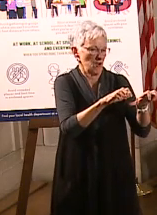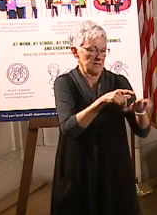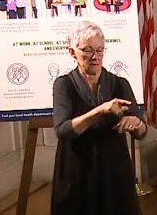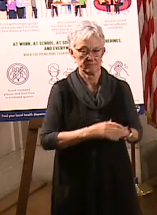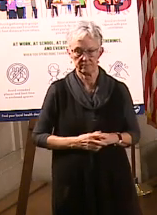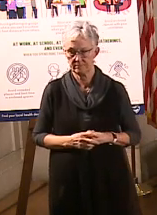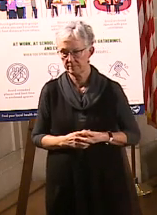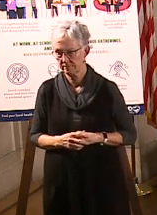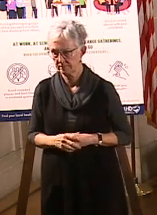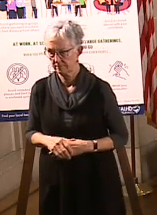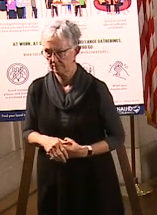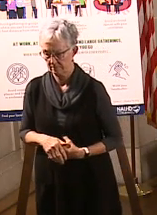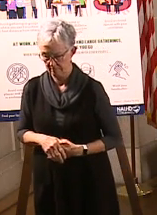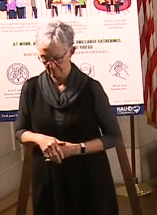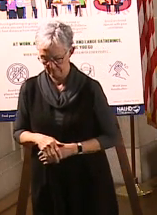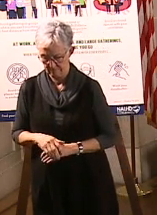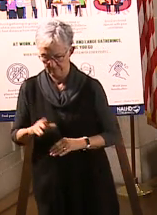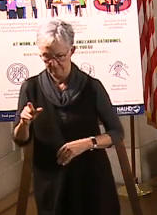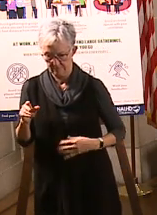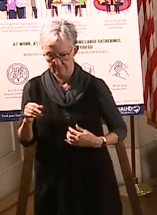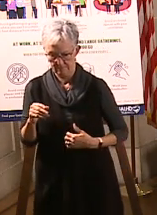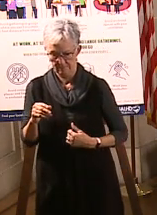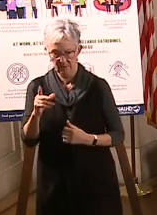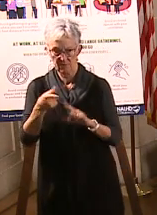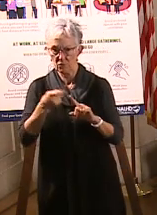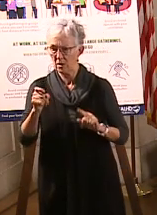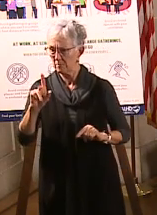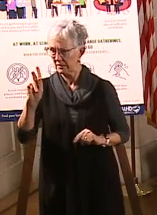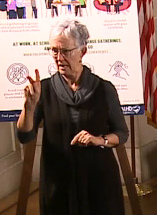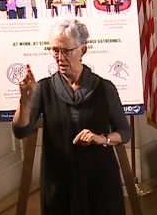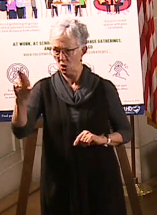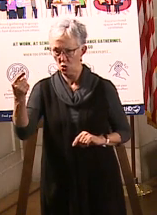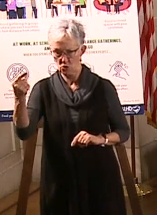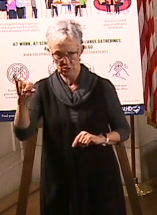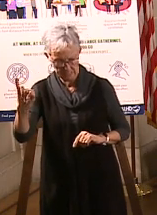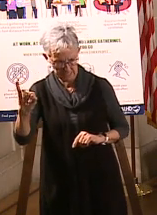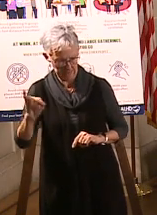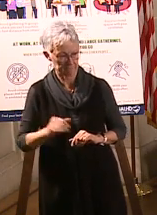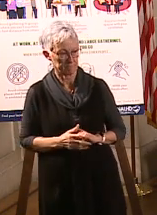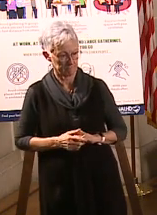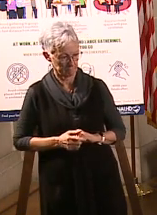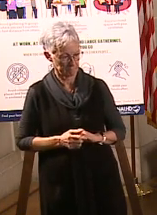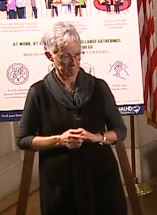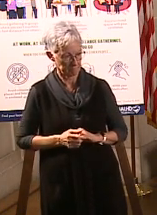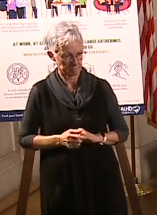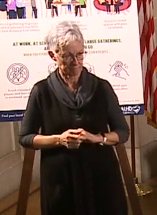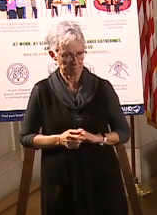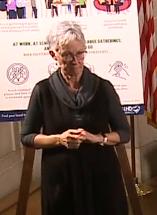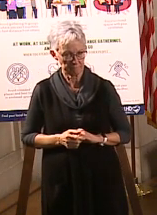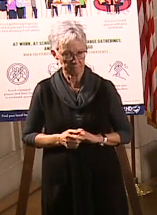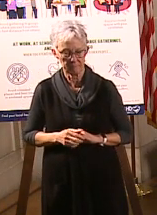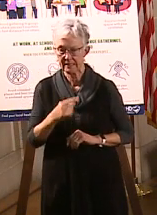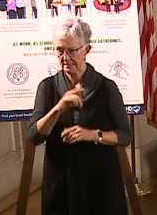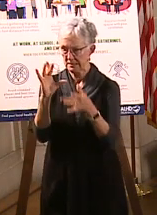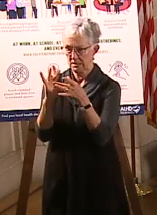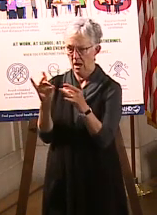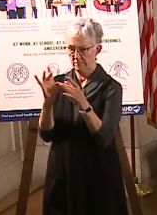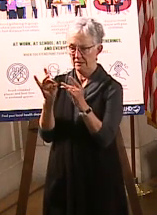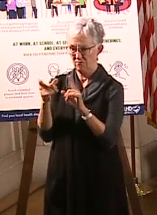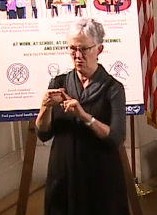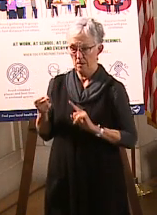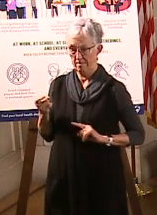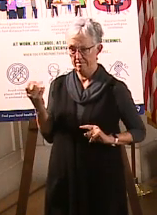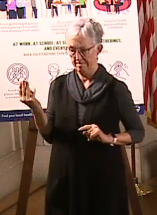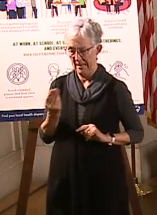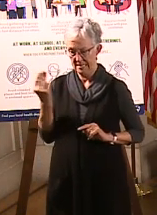Tyson Hrvanik from KRGI asks, by saying they, this is from a comment from Monday, by saying they